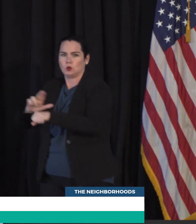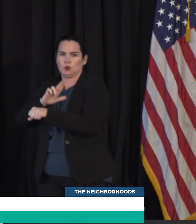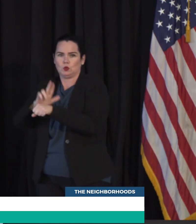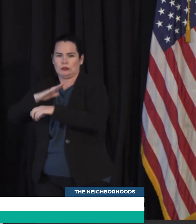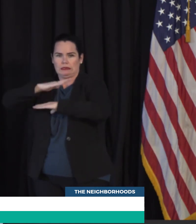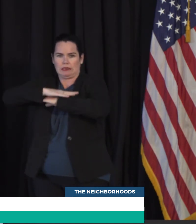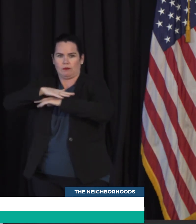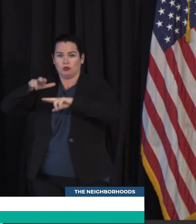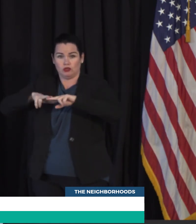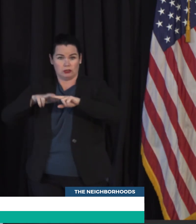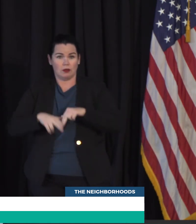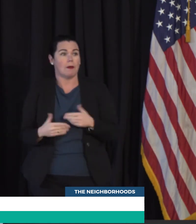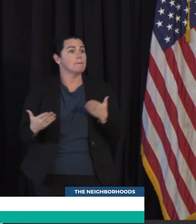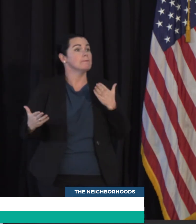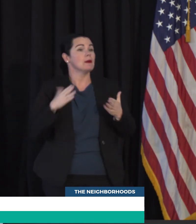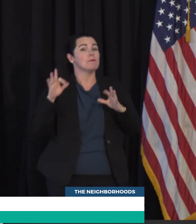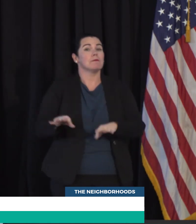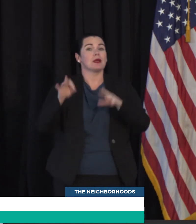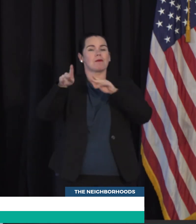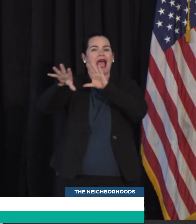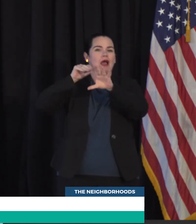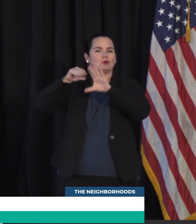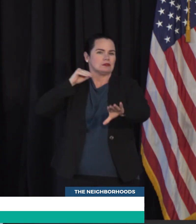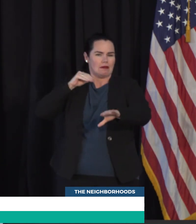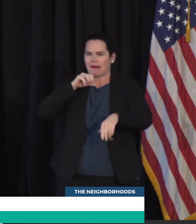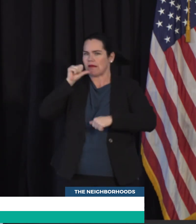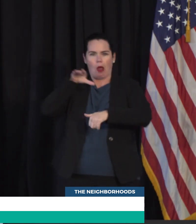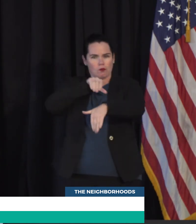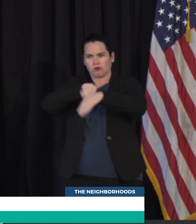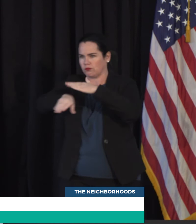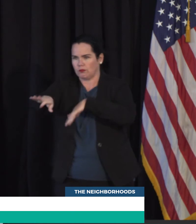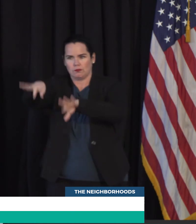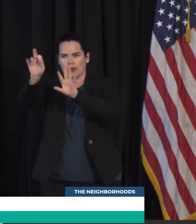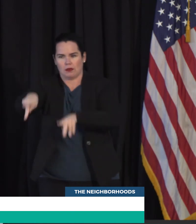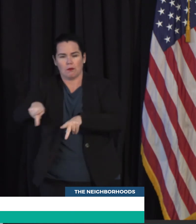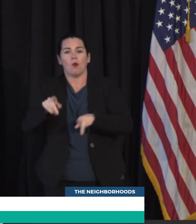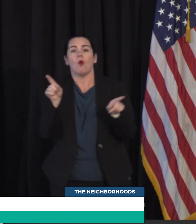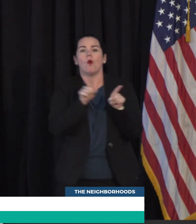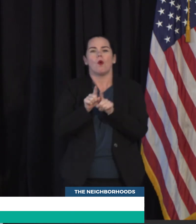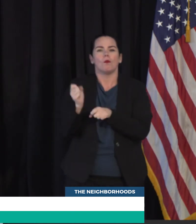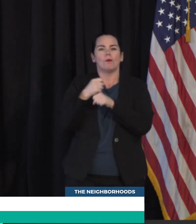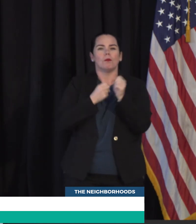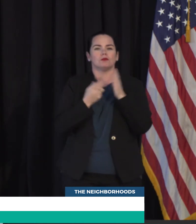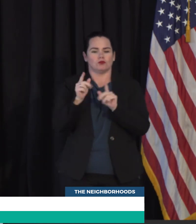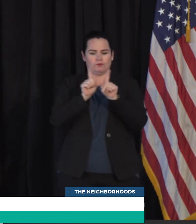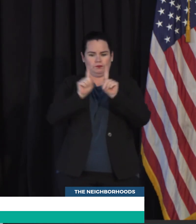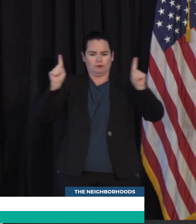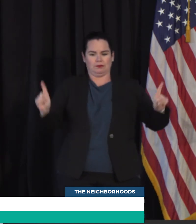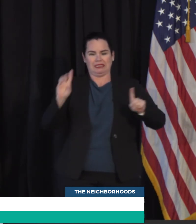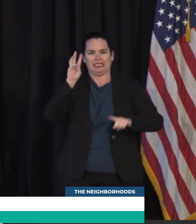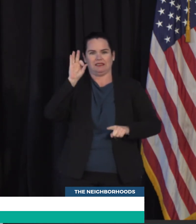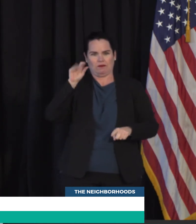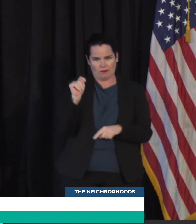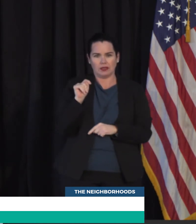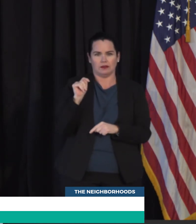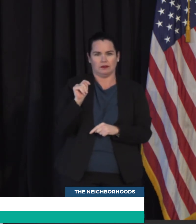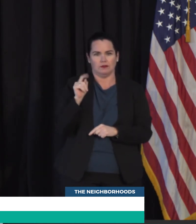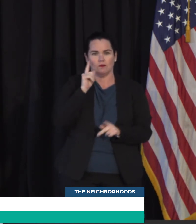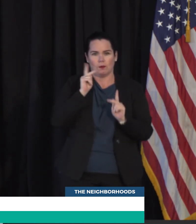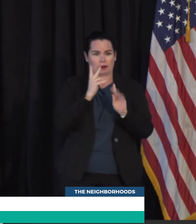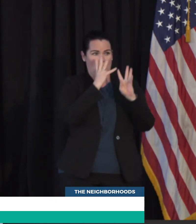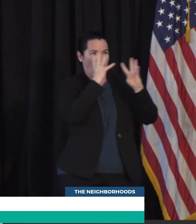delivery option, and again, ensuring 6 feet of distance between customers waiting in line. Now, the goals of these actions